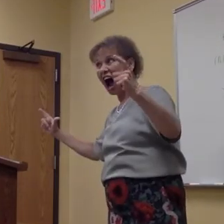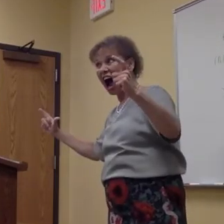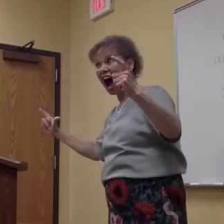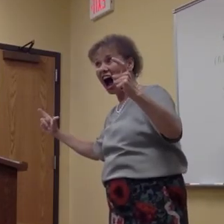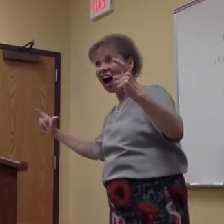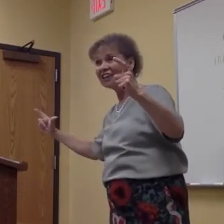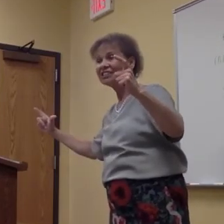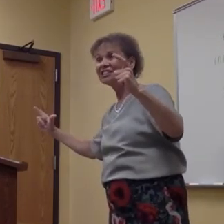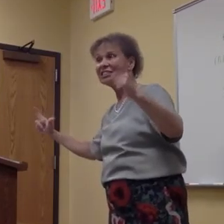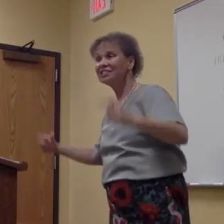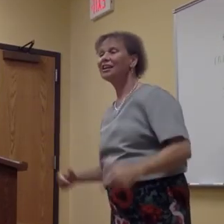Large.